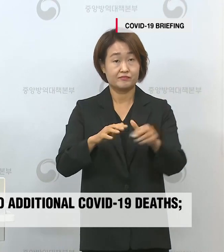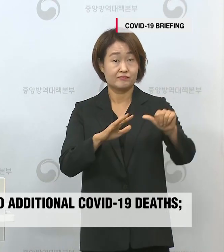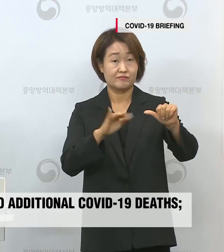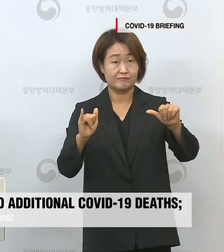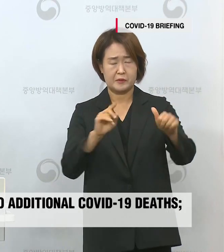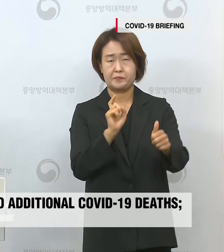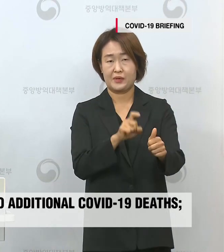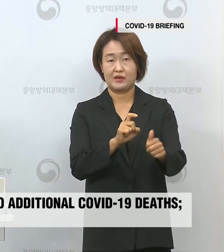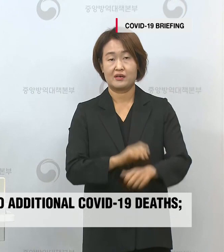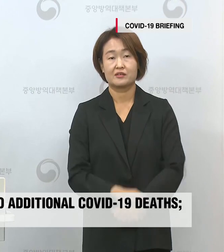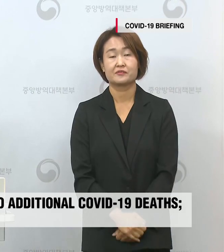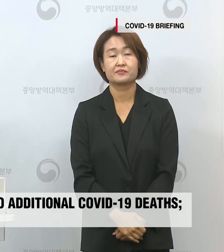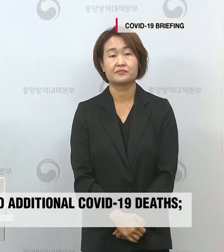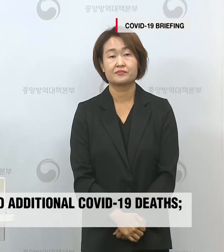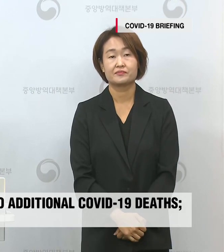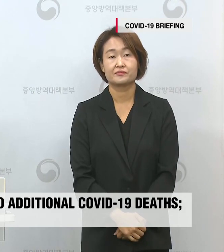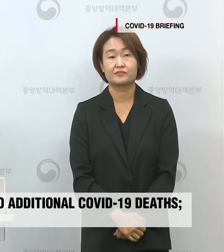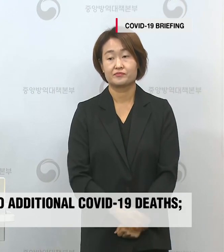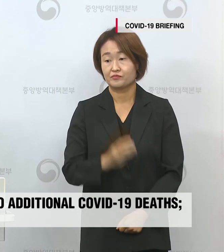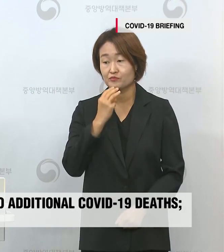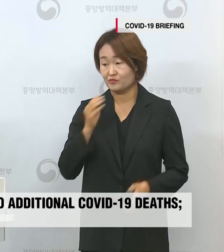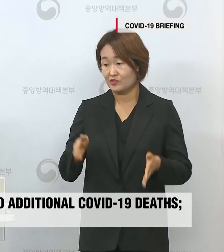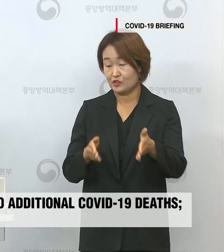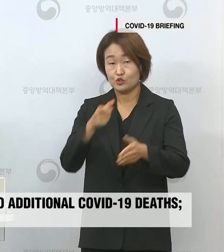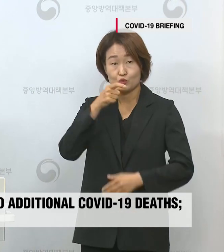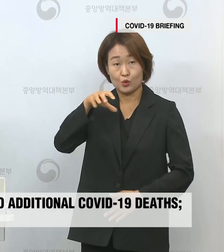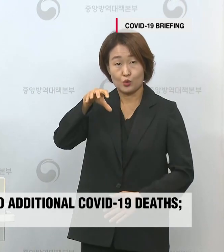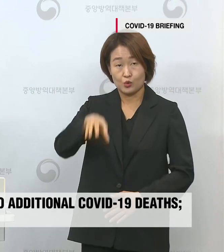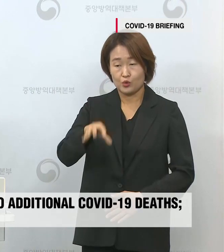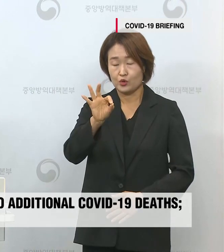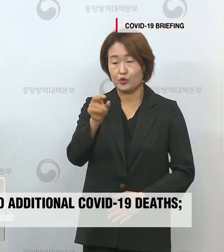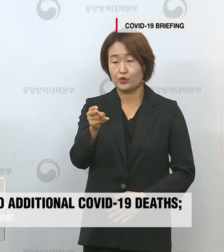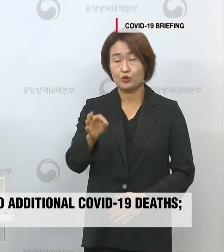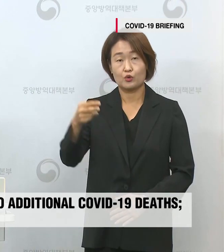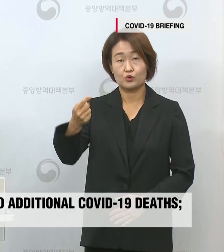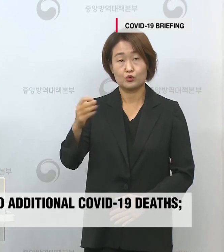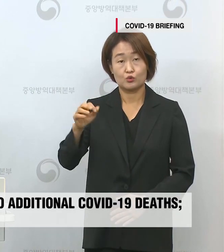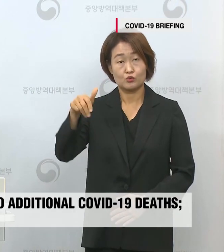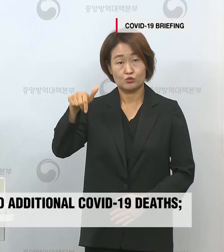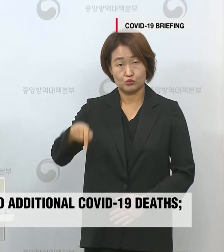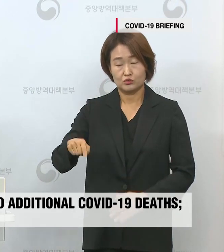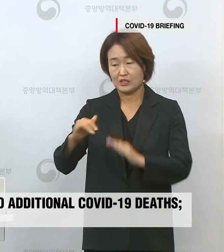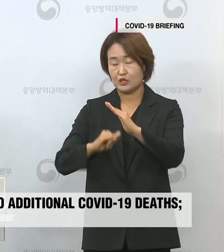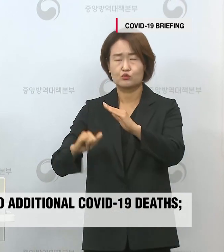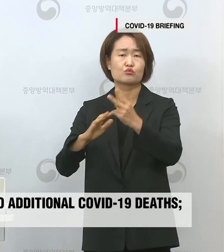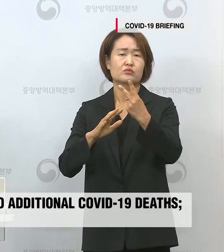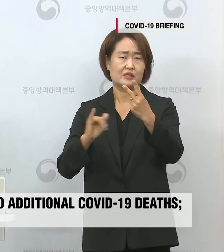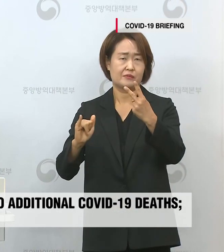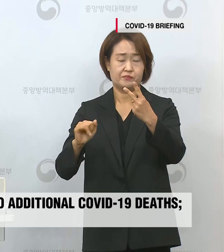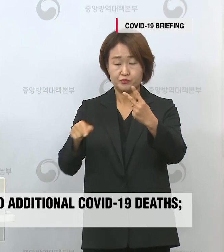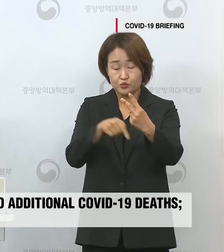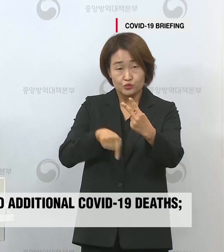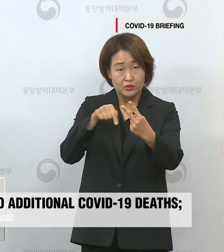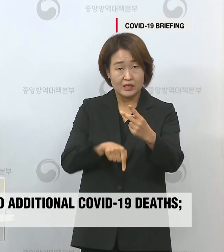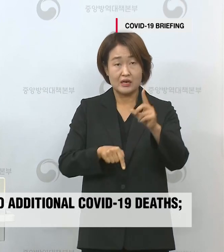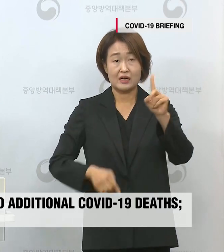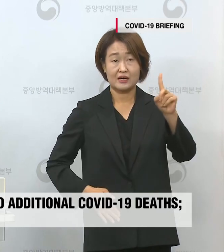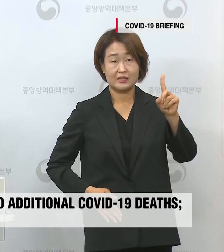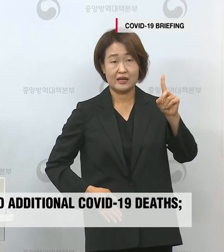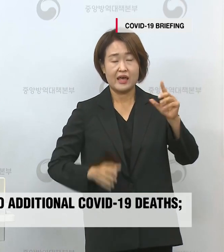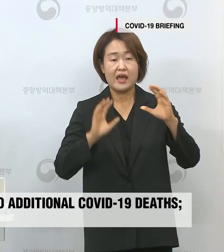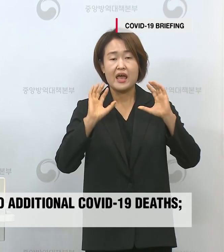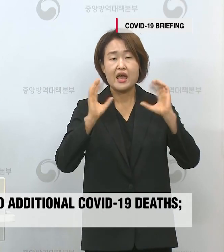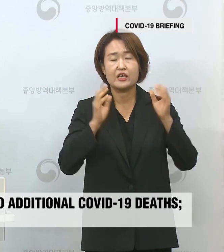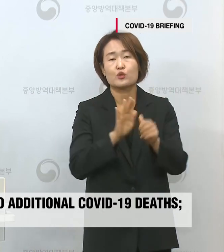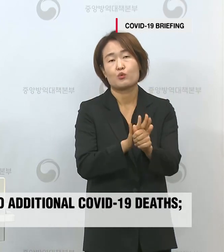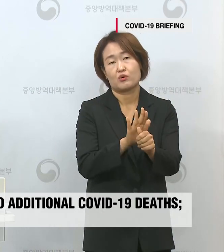total of 5 people have been confirmed to date. And in relation to a household in Gyeonggi-do